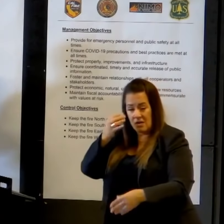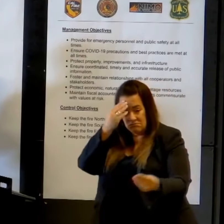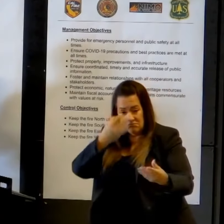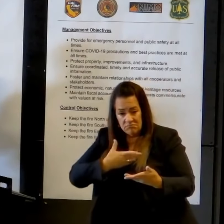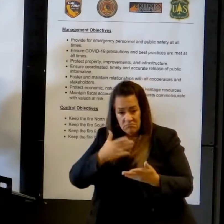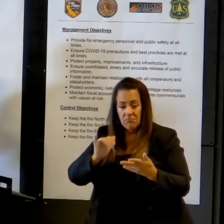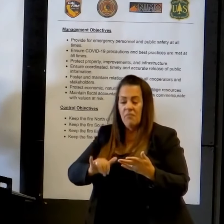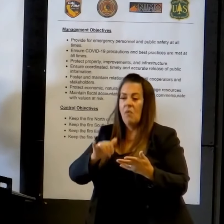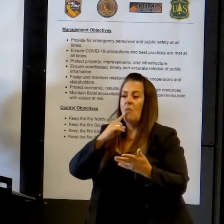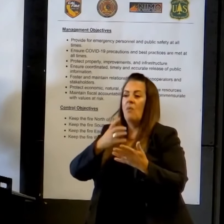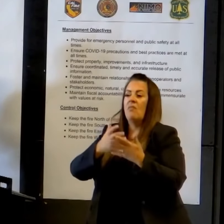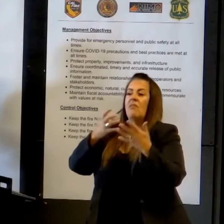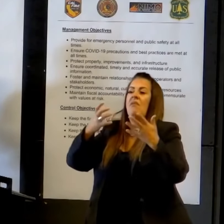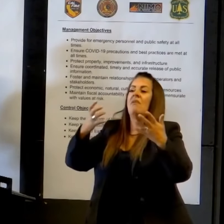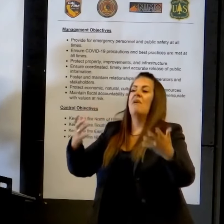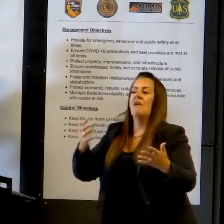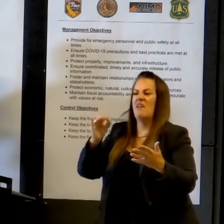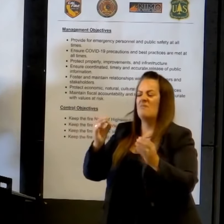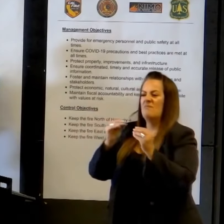bunch more